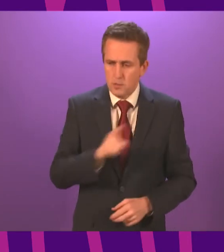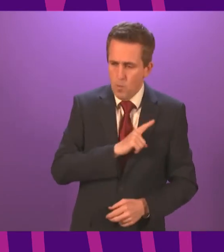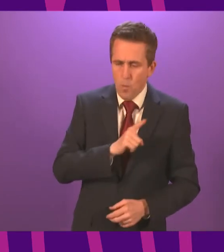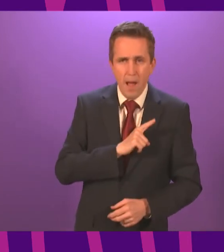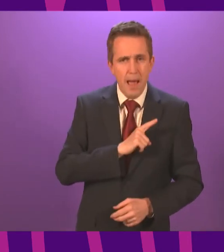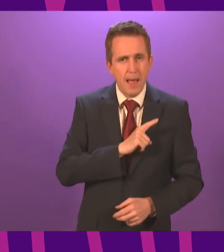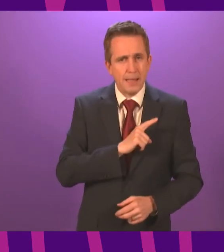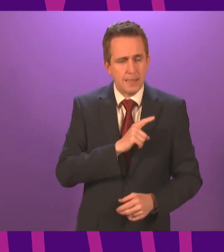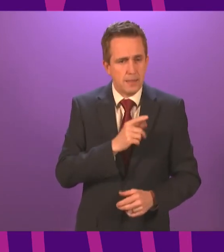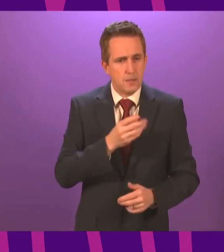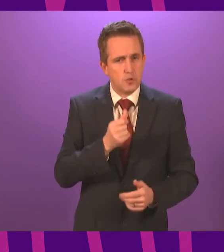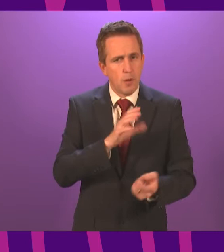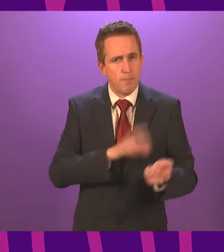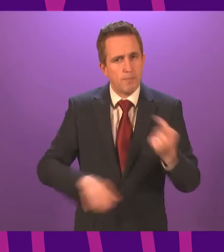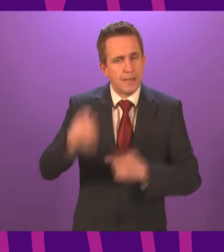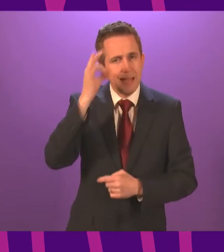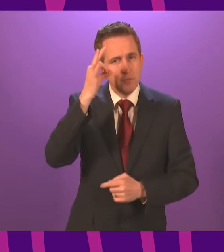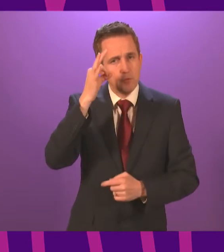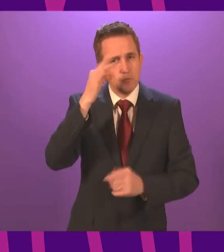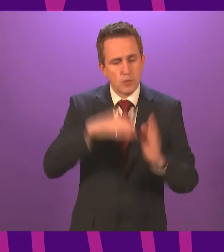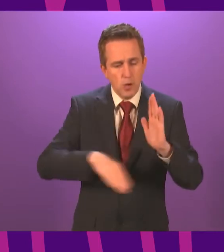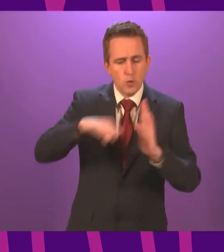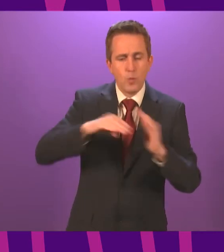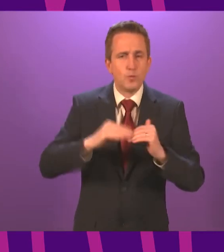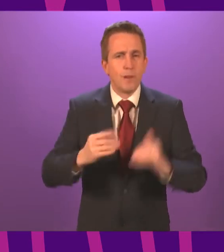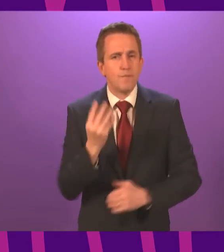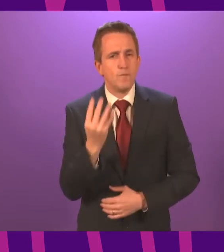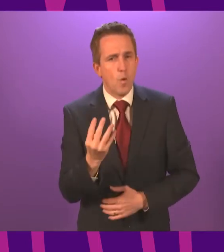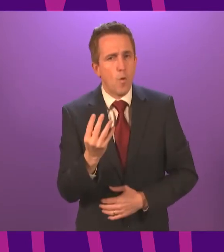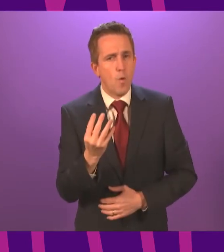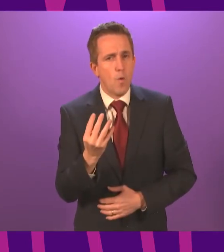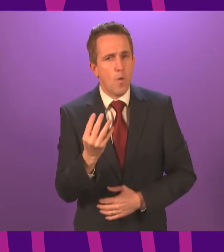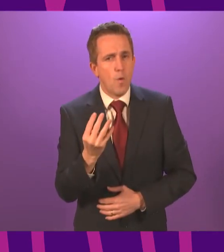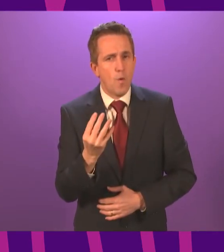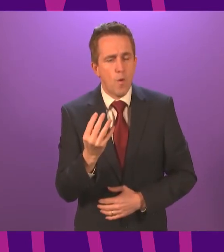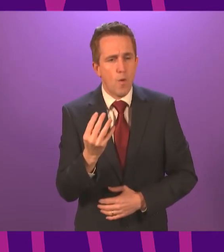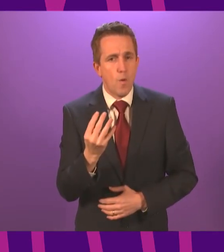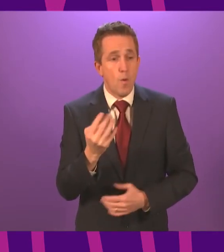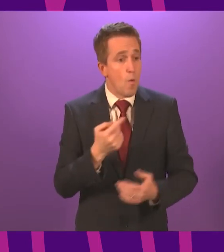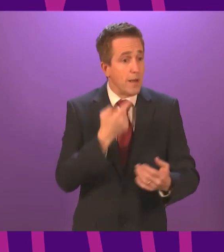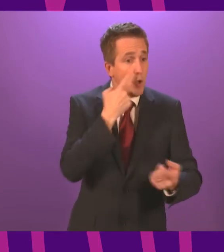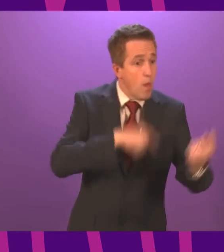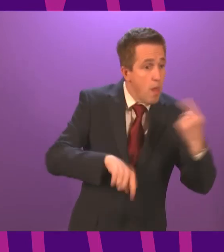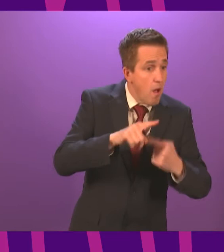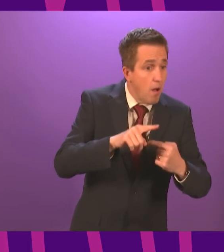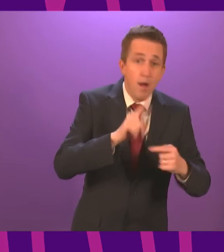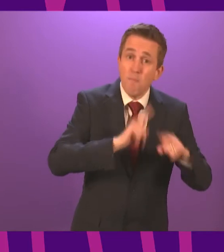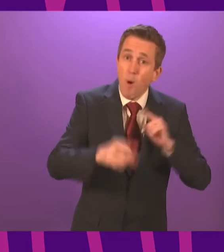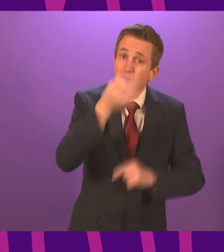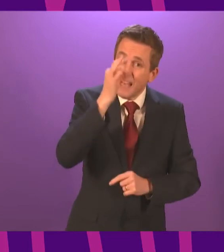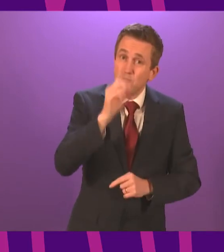moving the councils up to level 4 when the rate of infection is going down in most